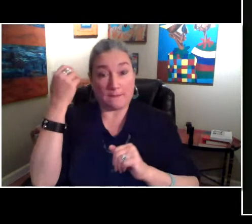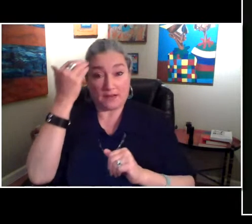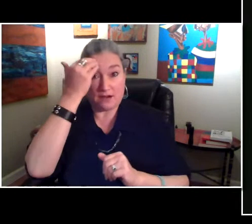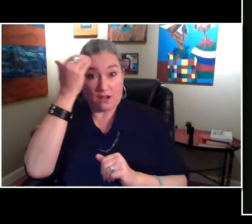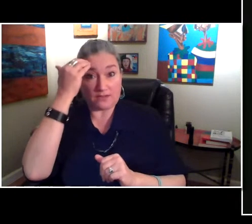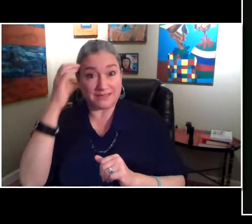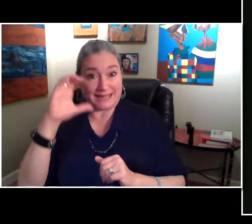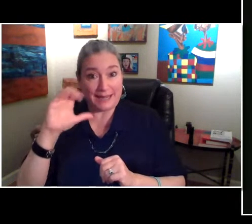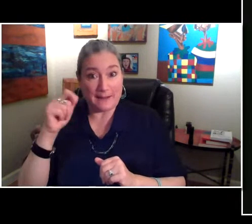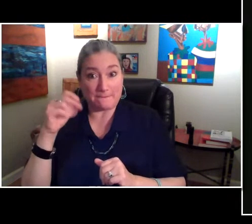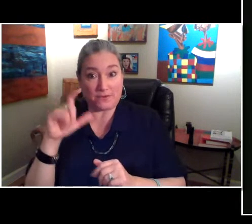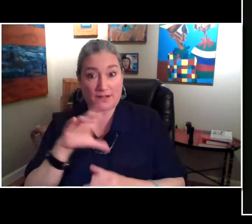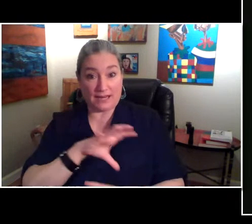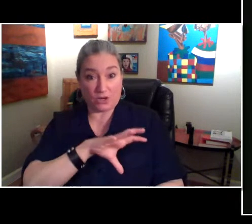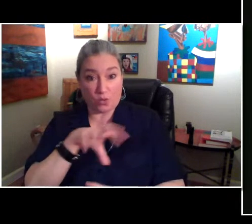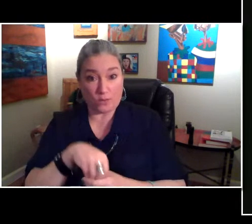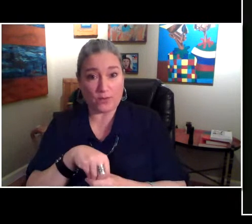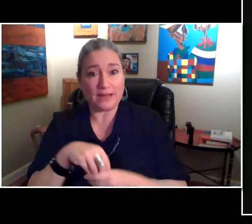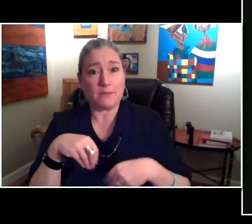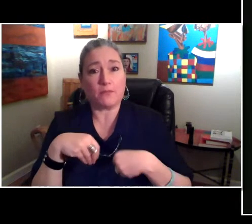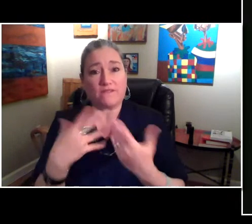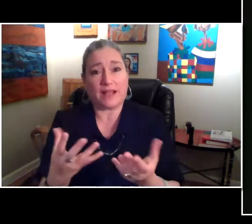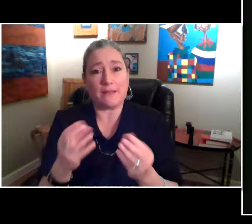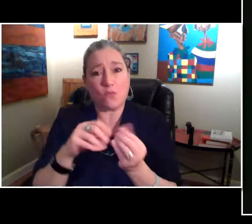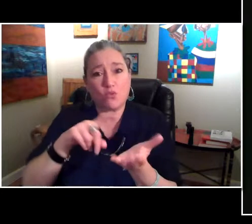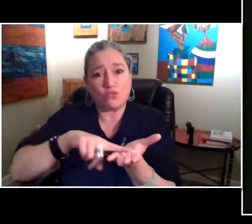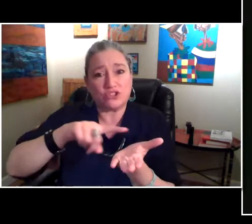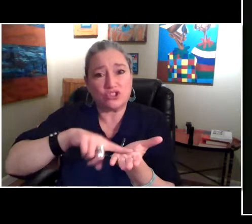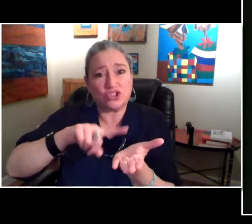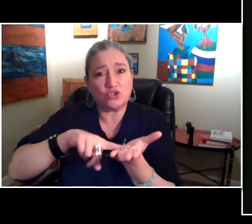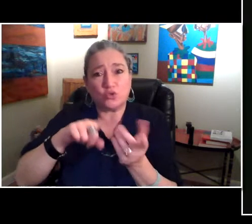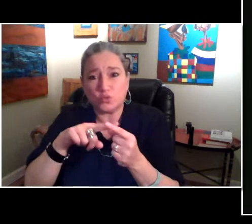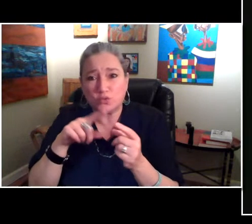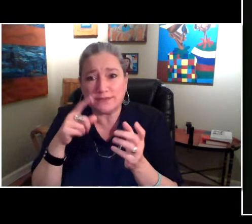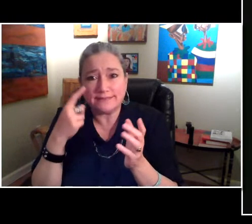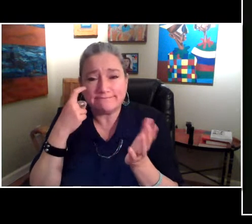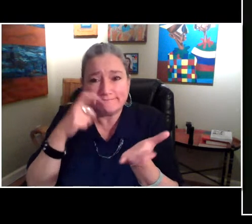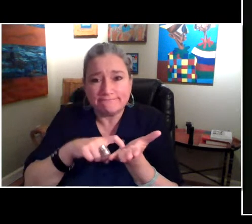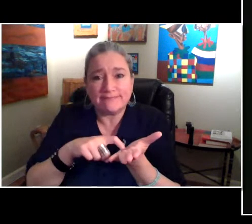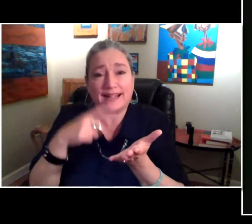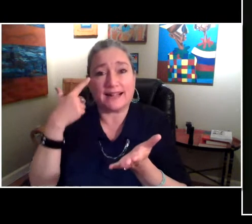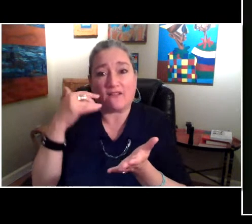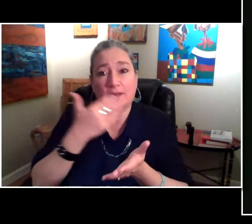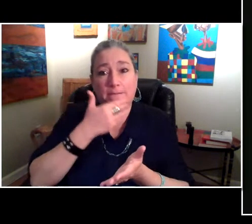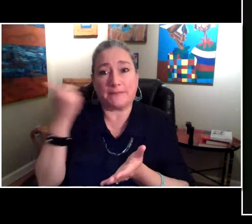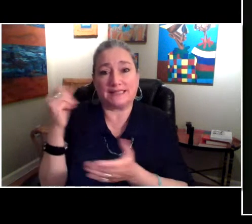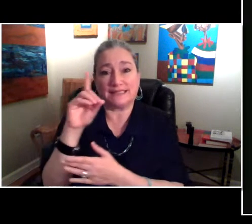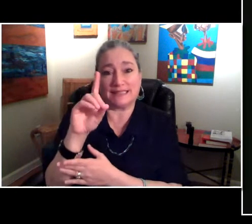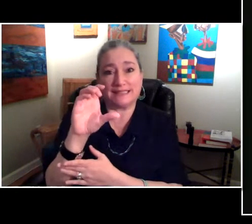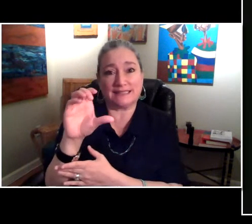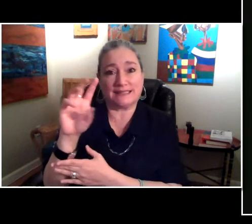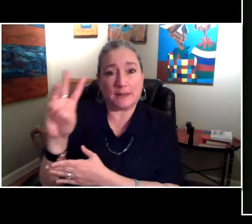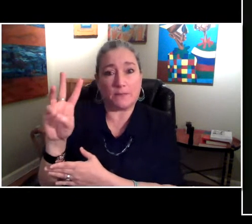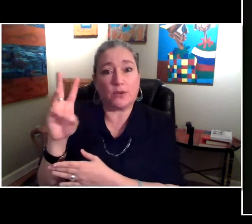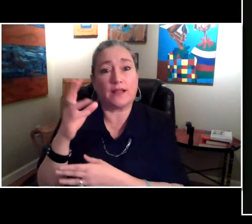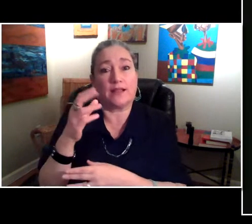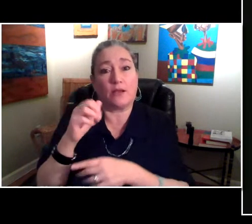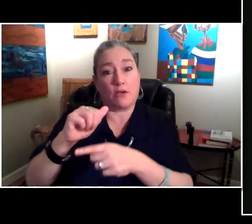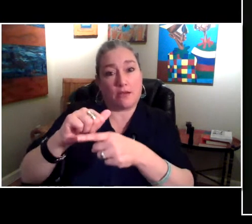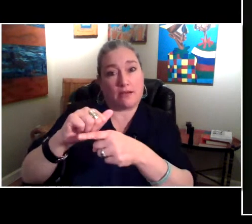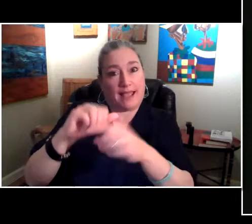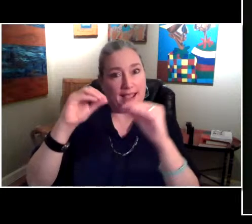The research recommendations are that with more education and incorporation of the trauma knowledge capital, we can